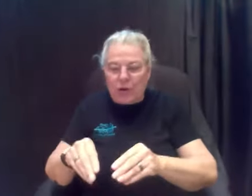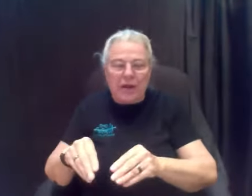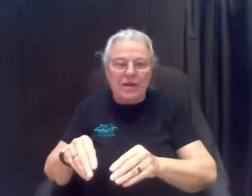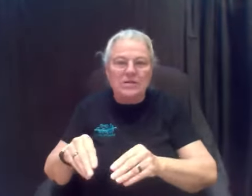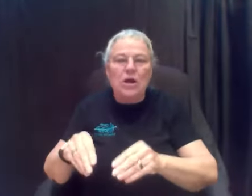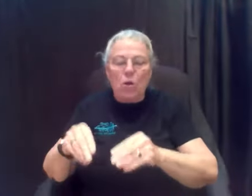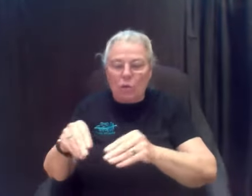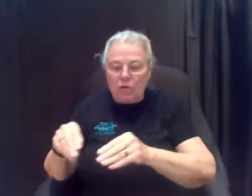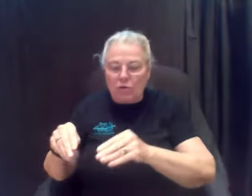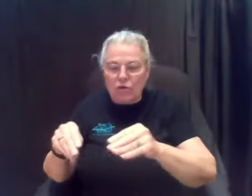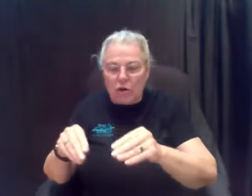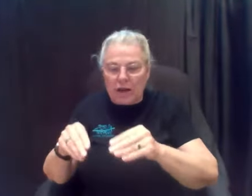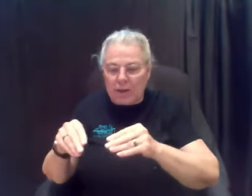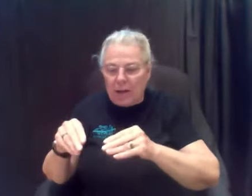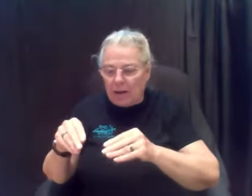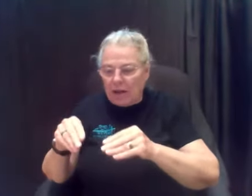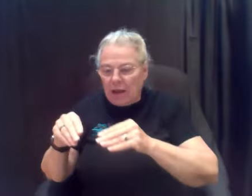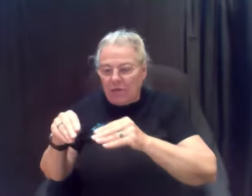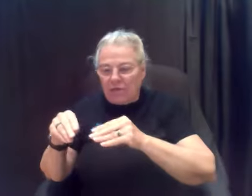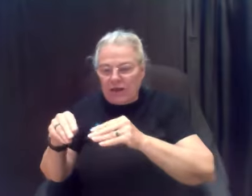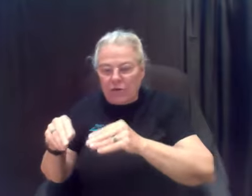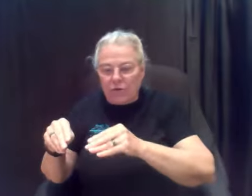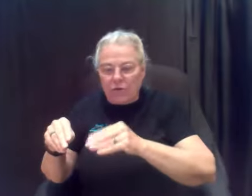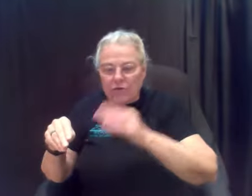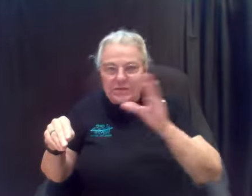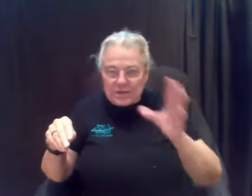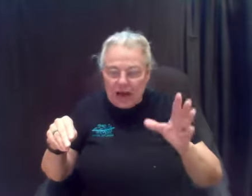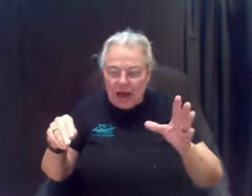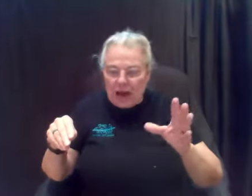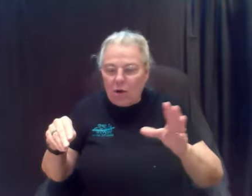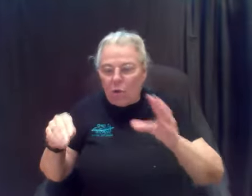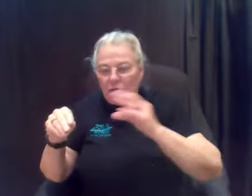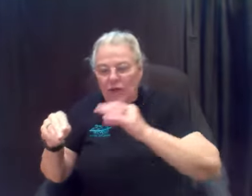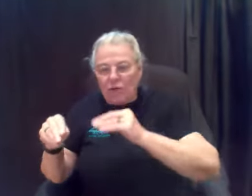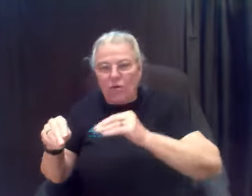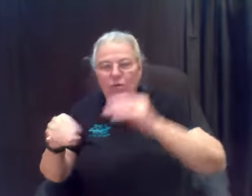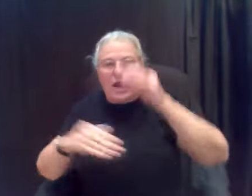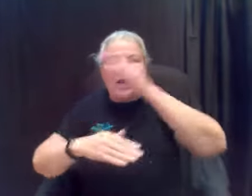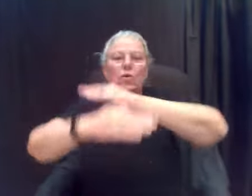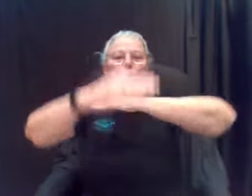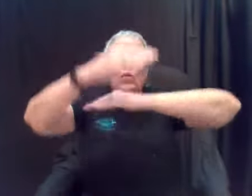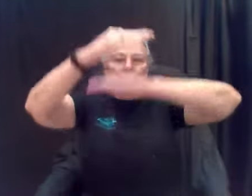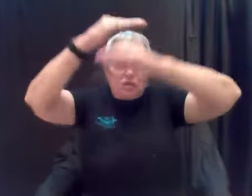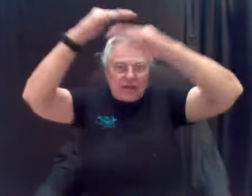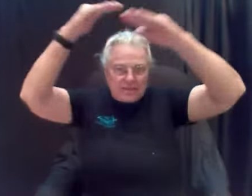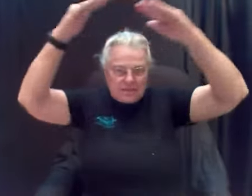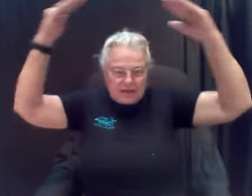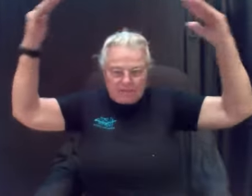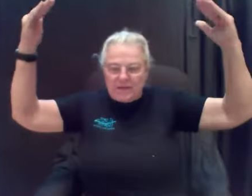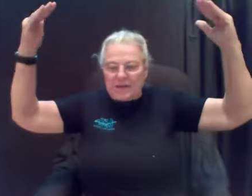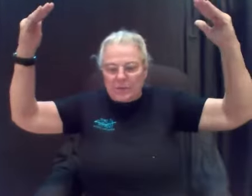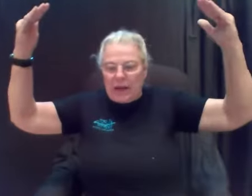this, whether you're talking about the earth and sky or the earth and where Jesus lives as being heaven.